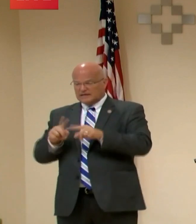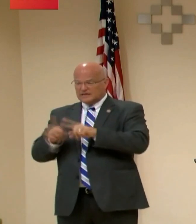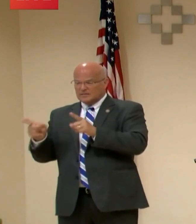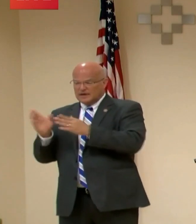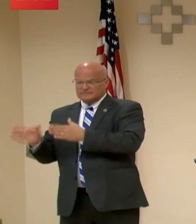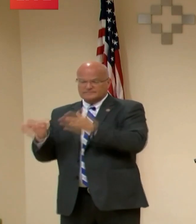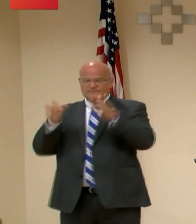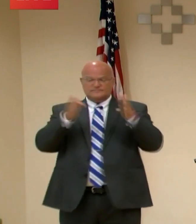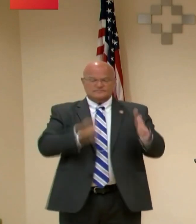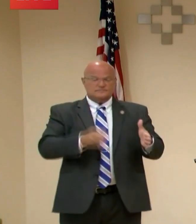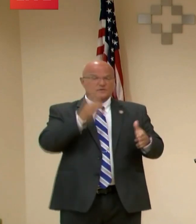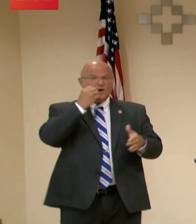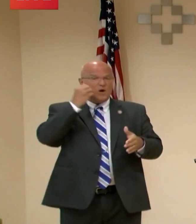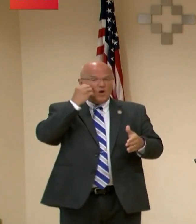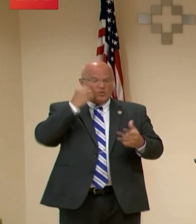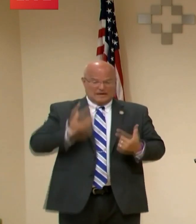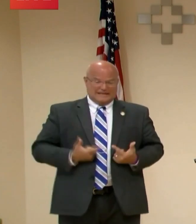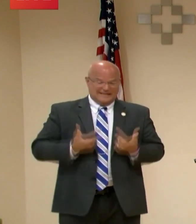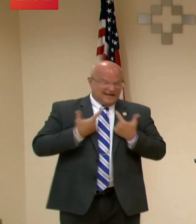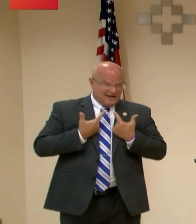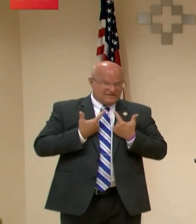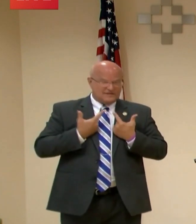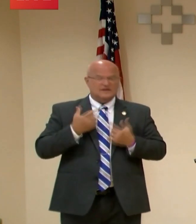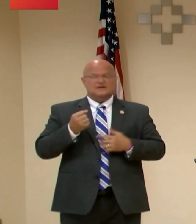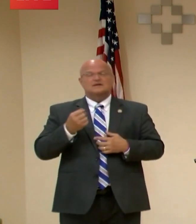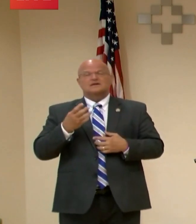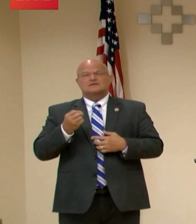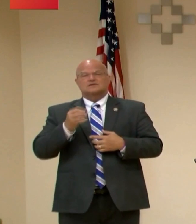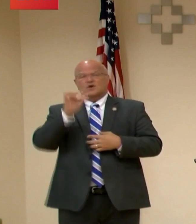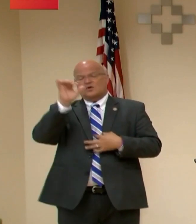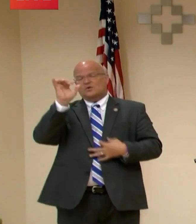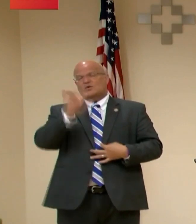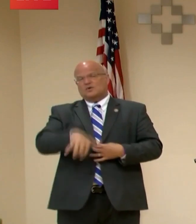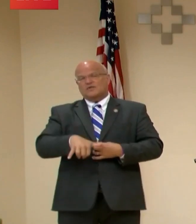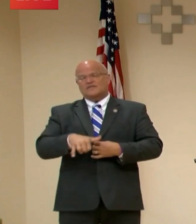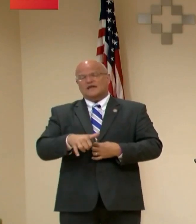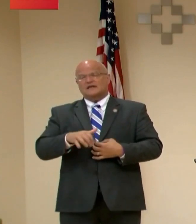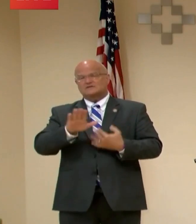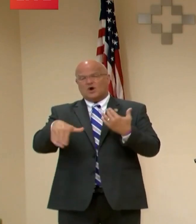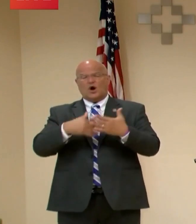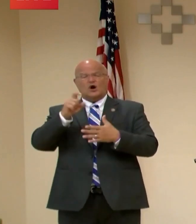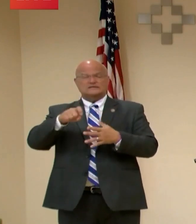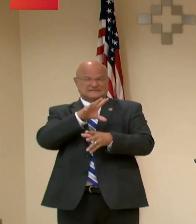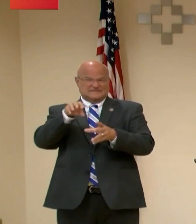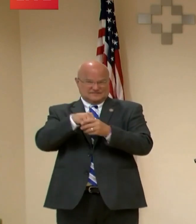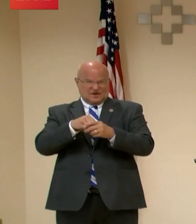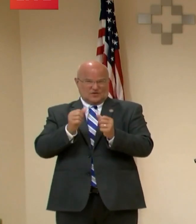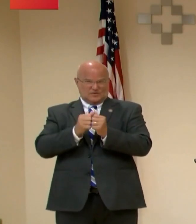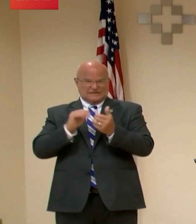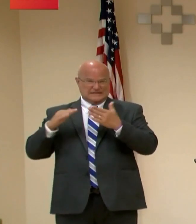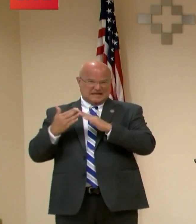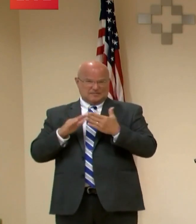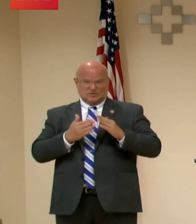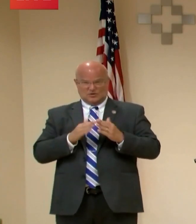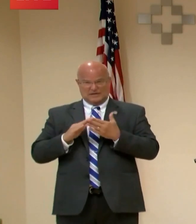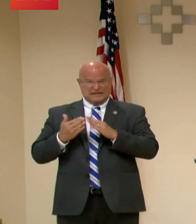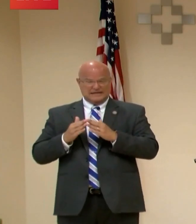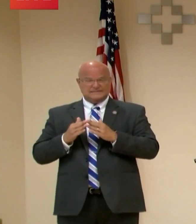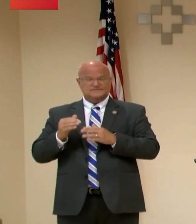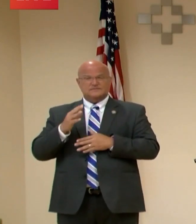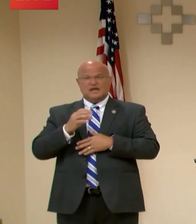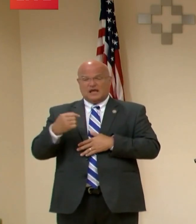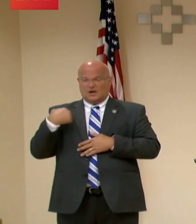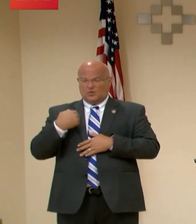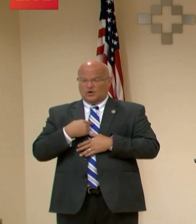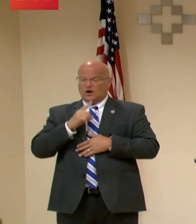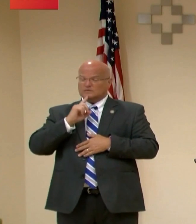it's an education for life. And so that's what we all need to be engaged with as a community.